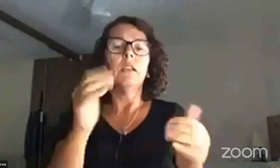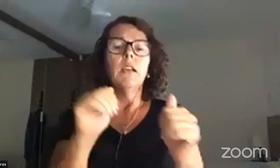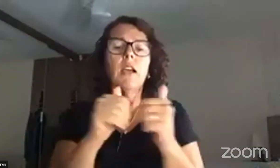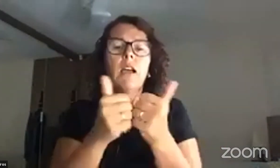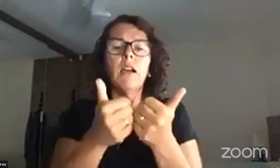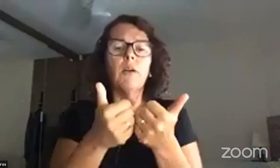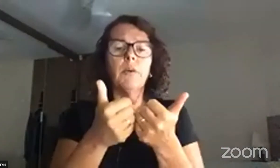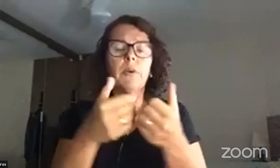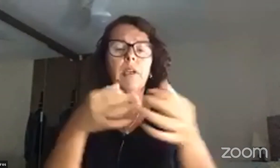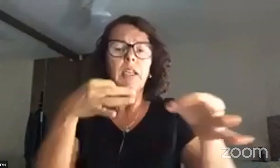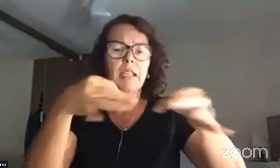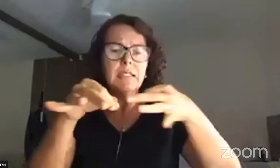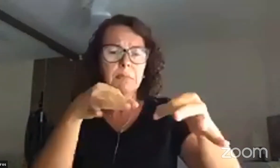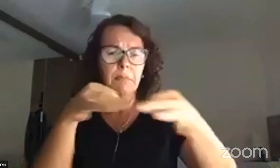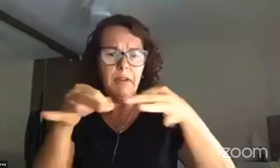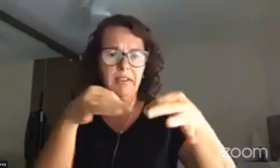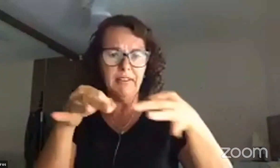The next question